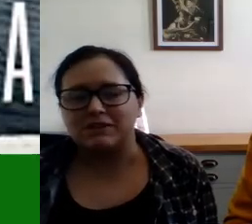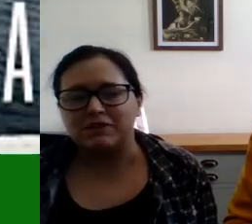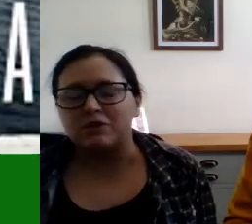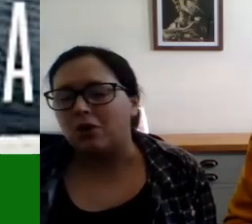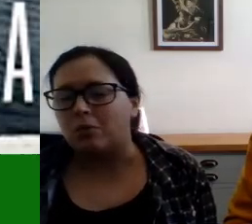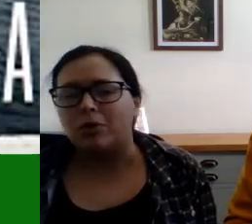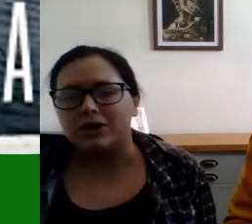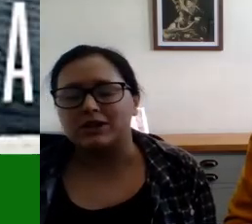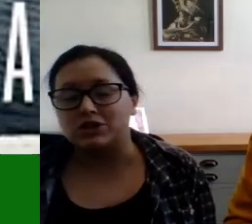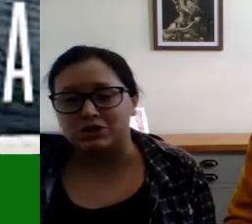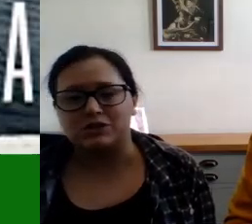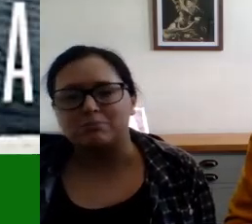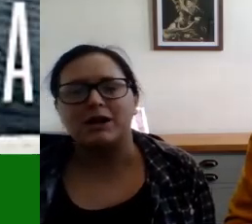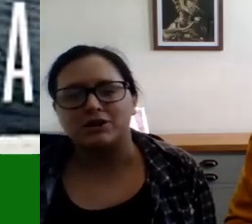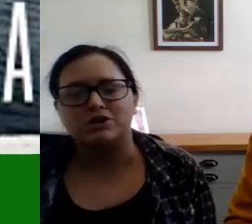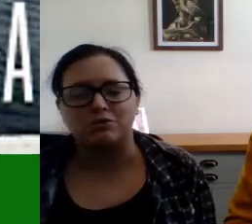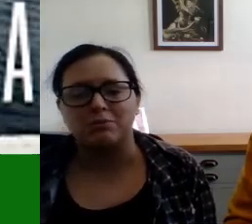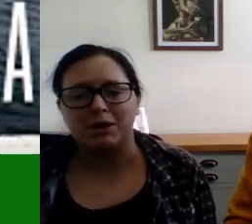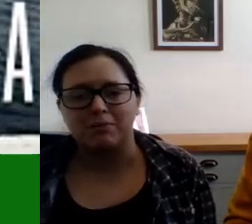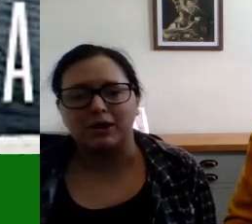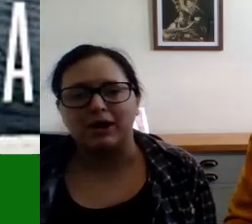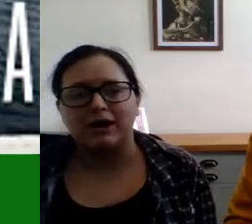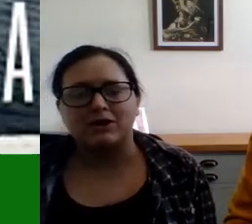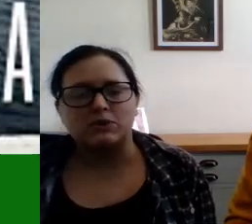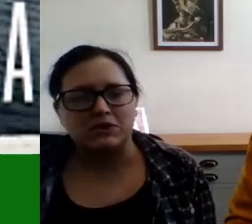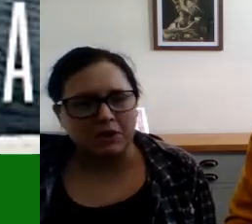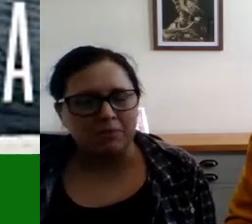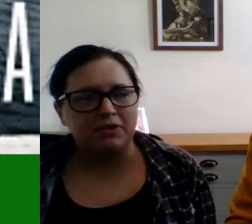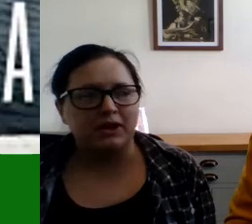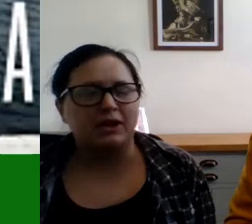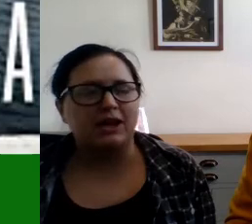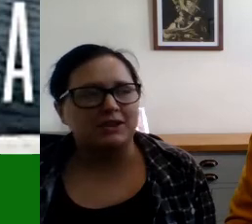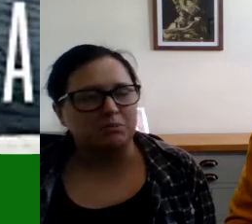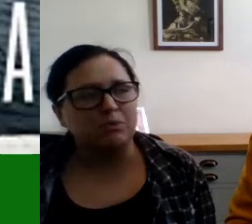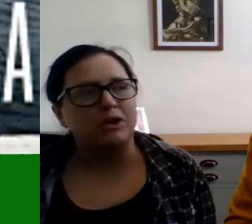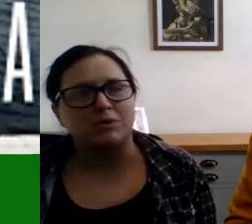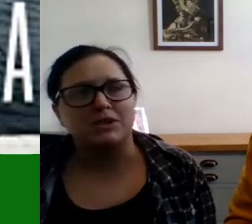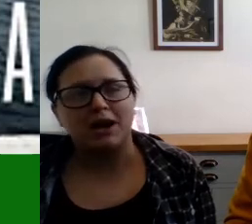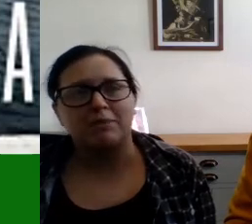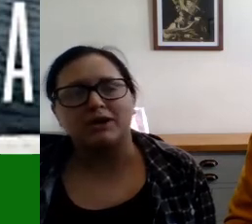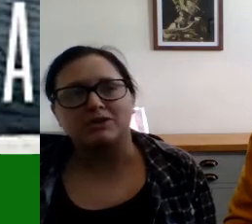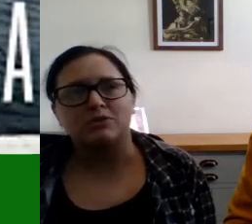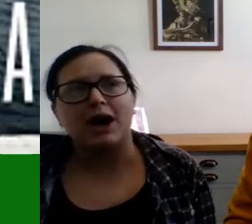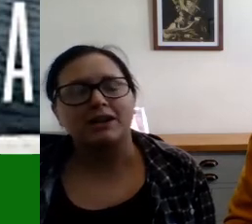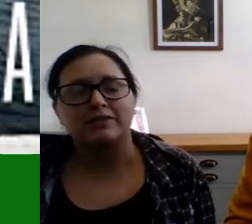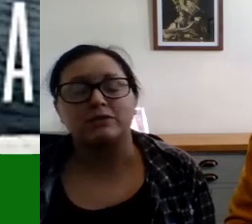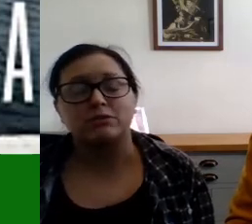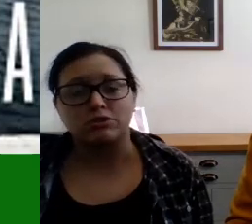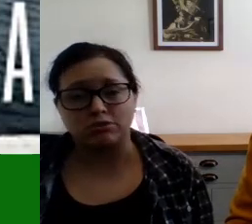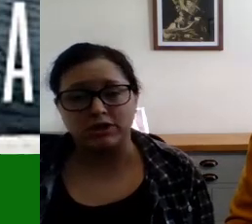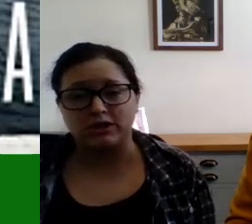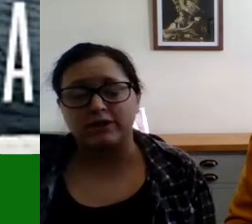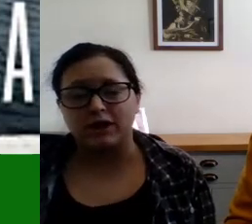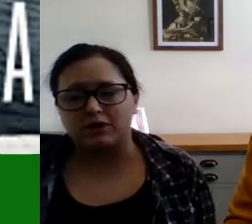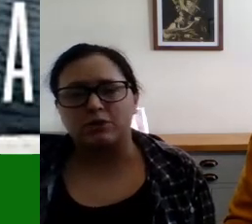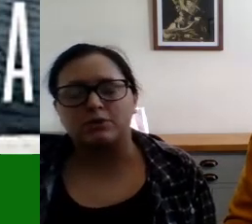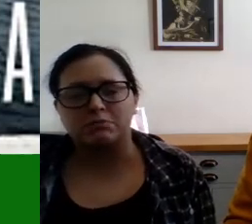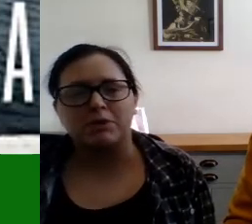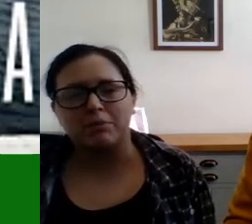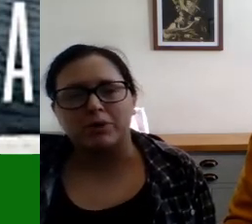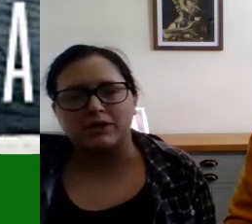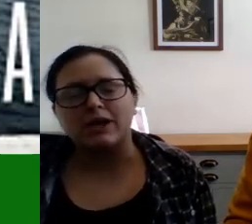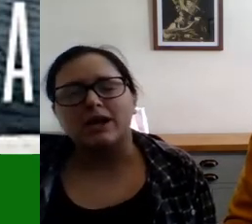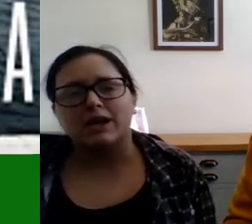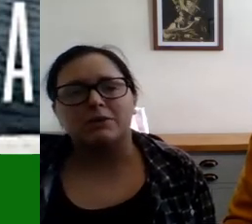in case he forgot what he had just managed to remember. So something in his brain was happening to actively retrieve